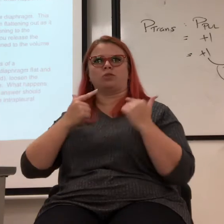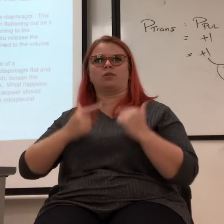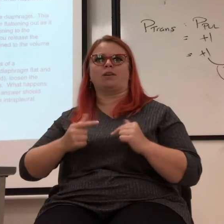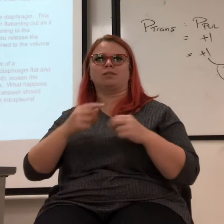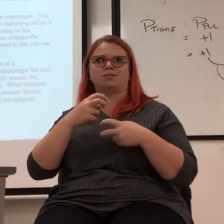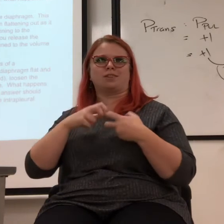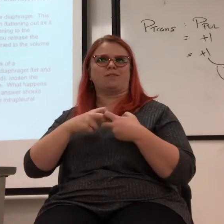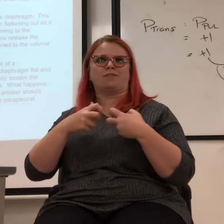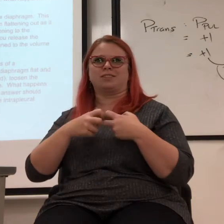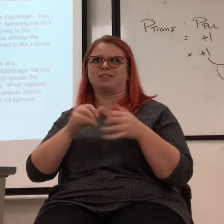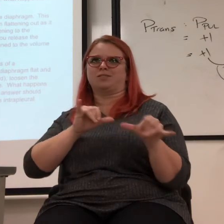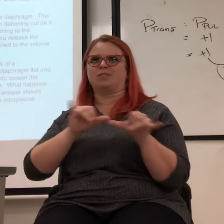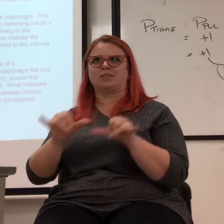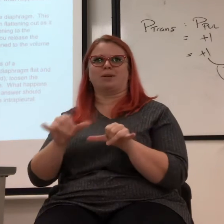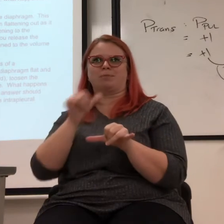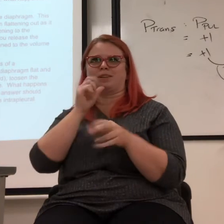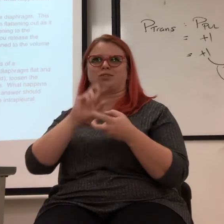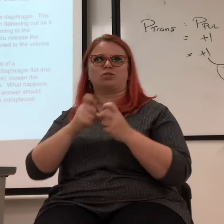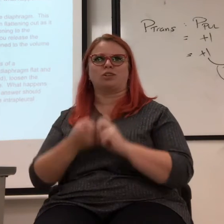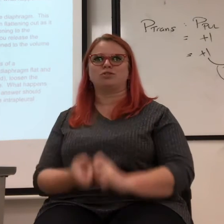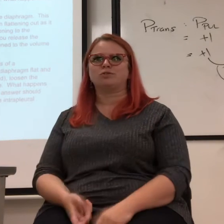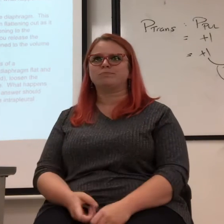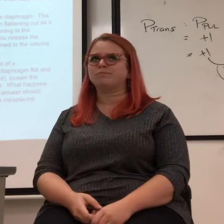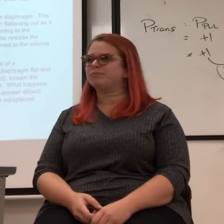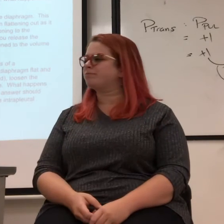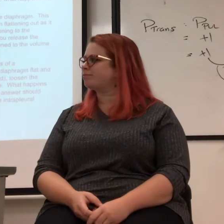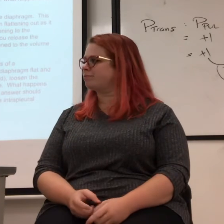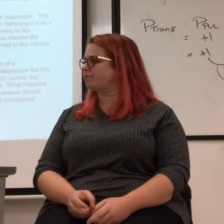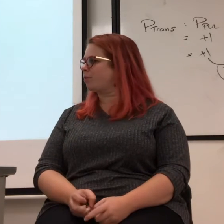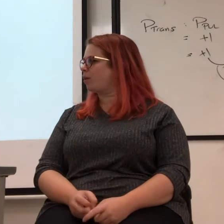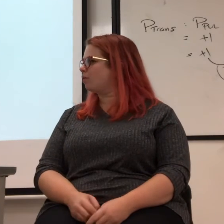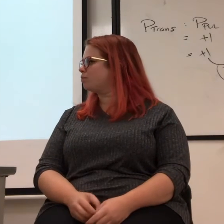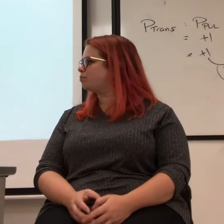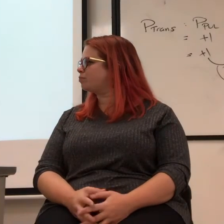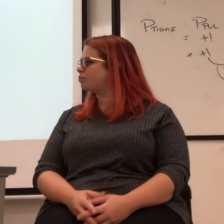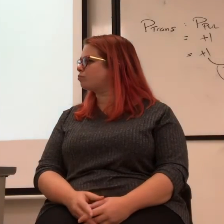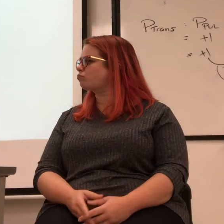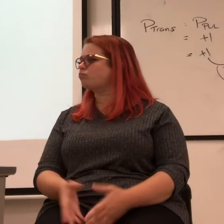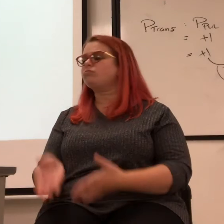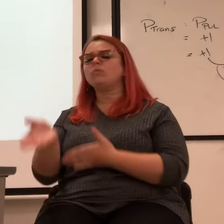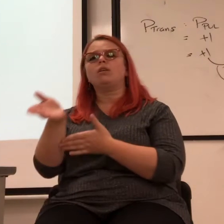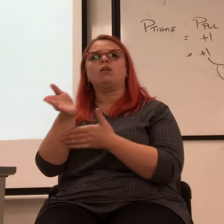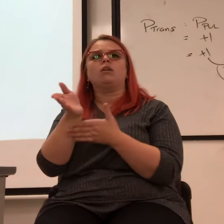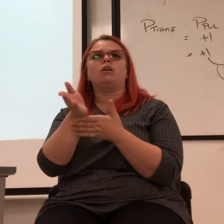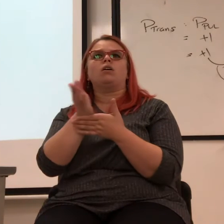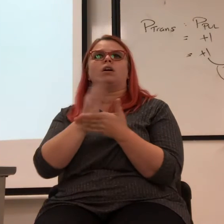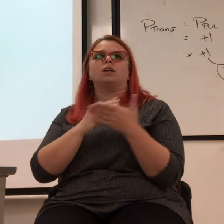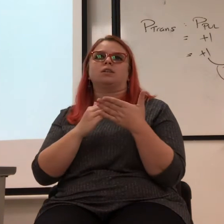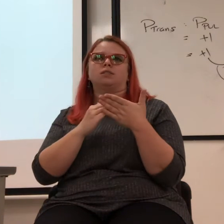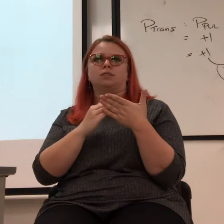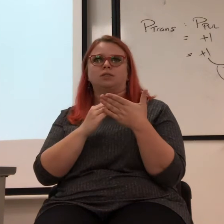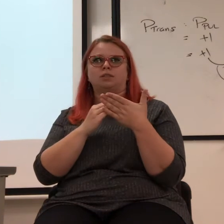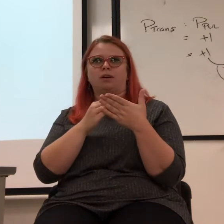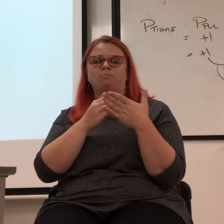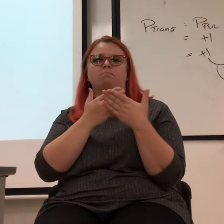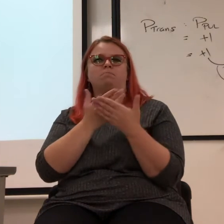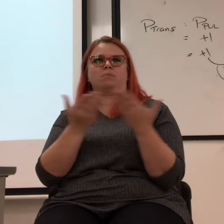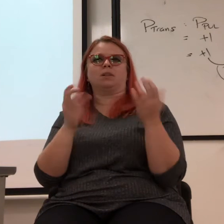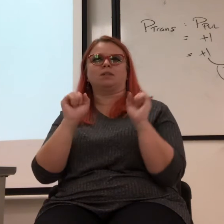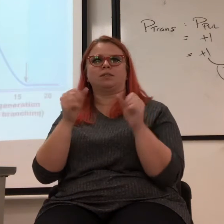is the same. It doesn't change. Now, there are some factors that